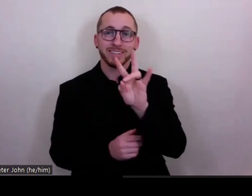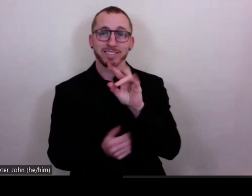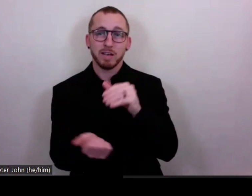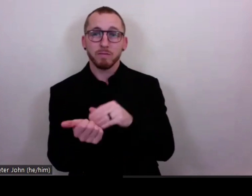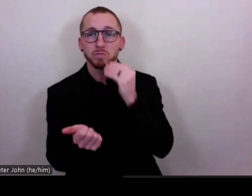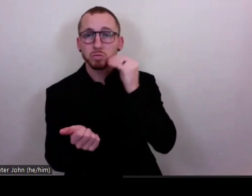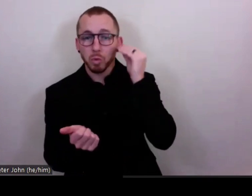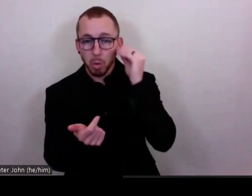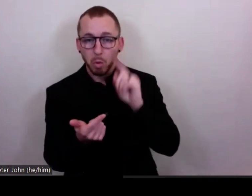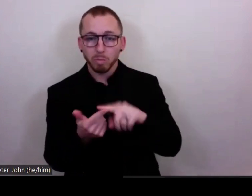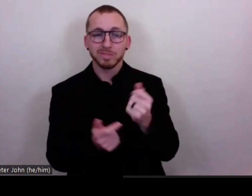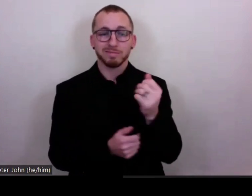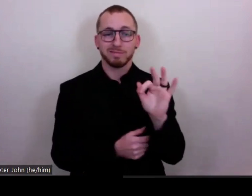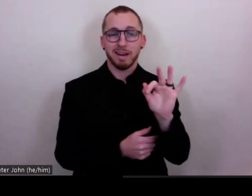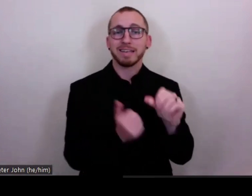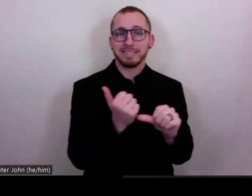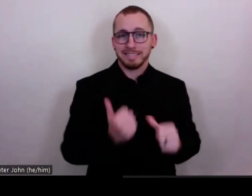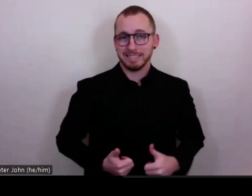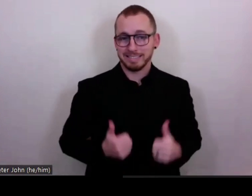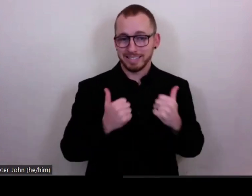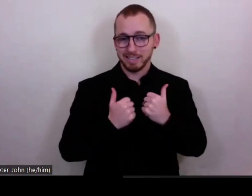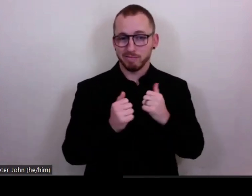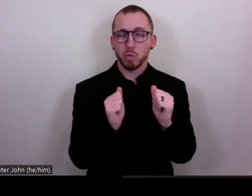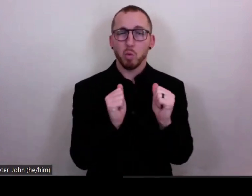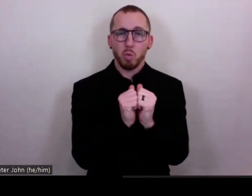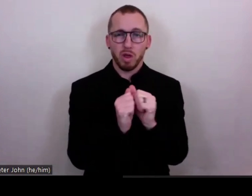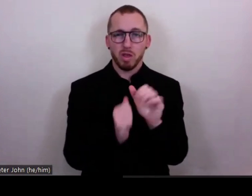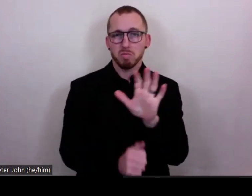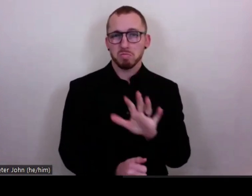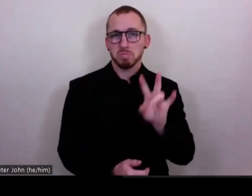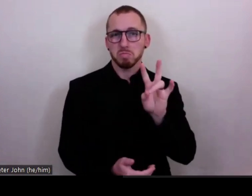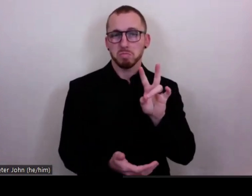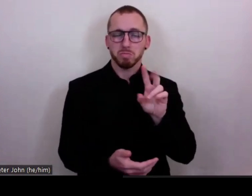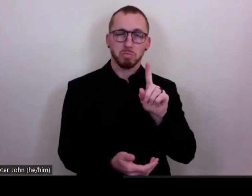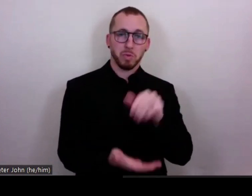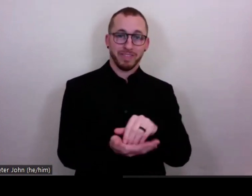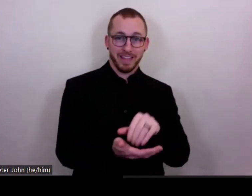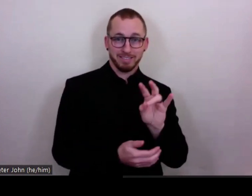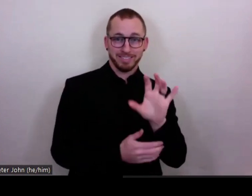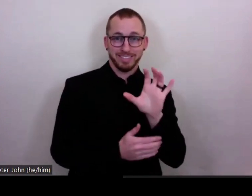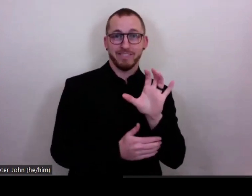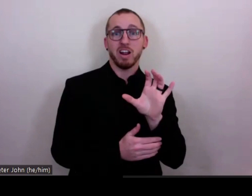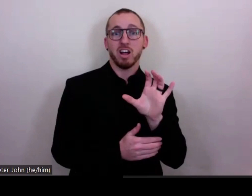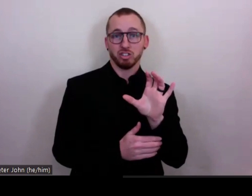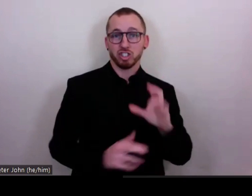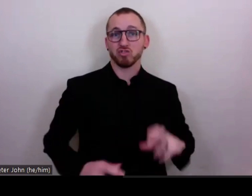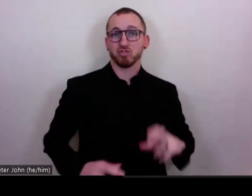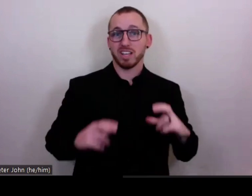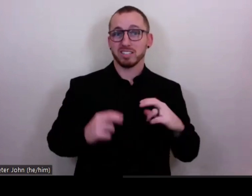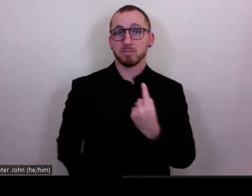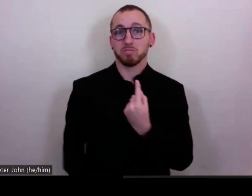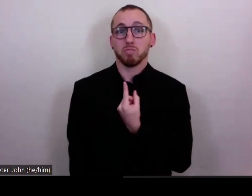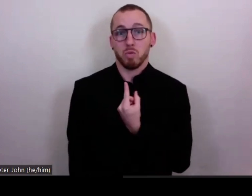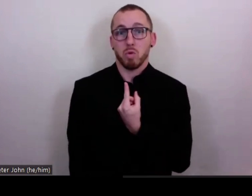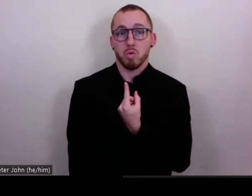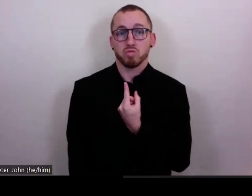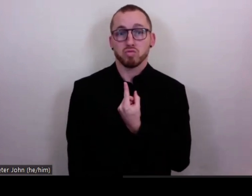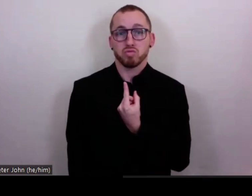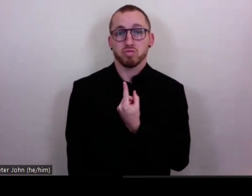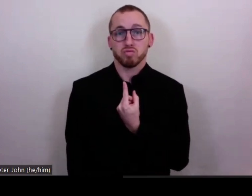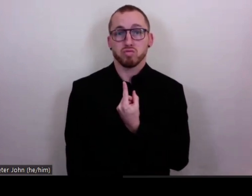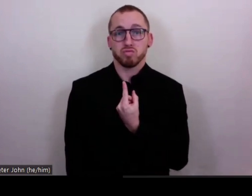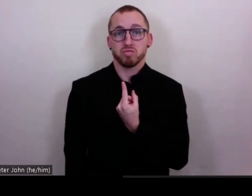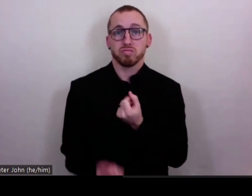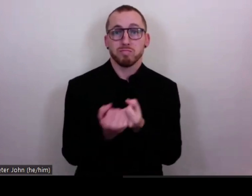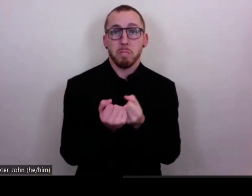over 1,700 potential residents. I'm the only ombudsman for this region. So